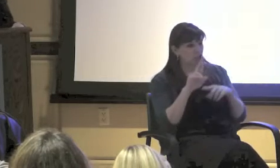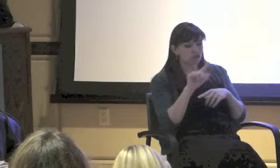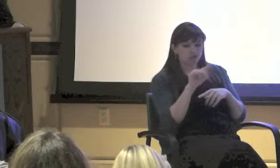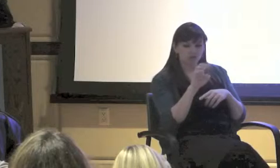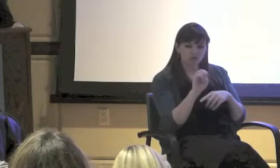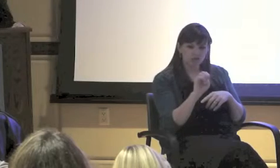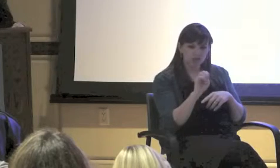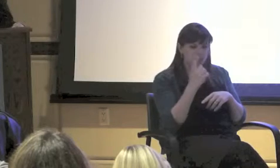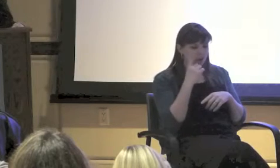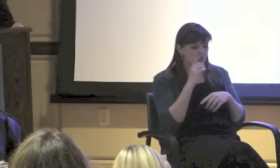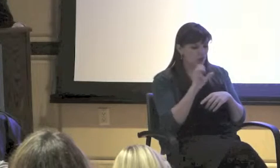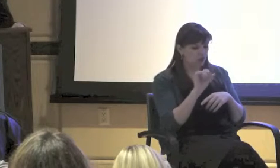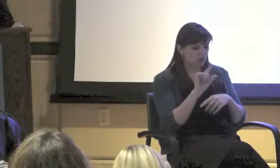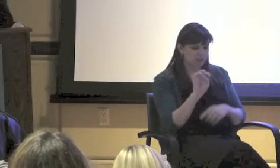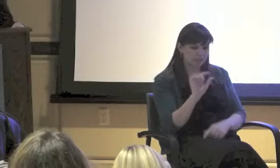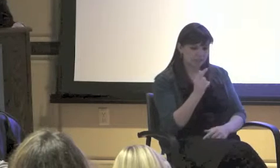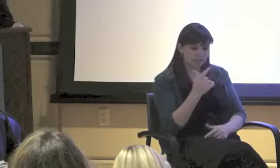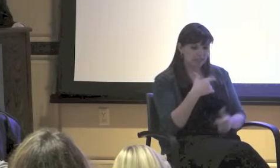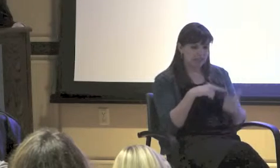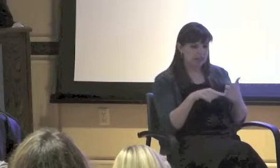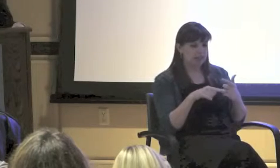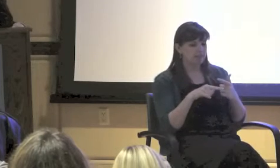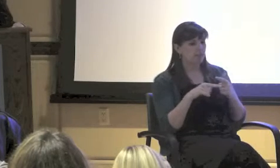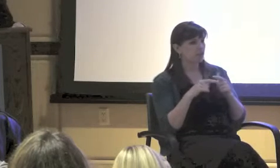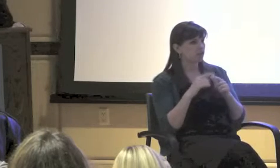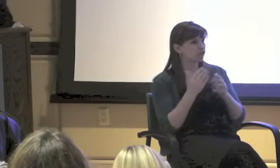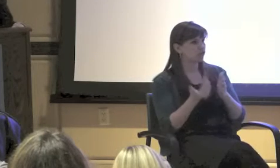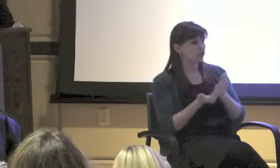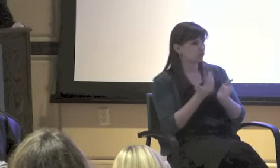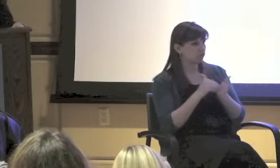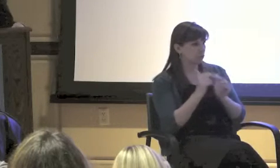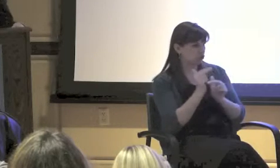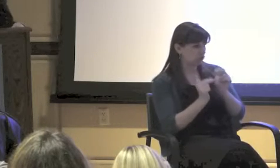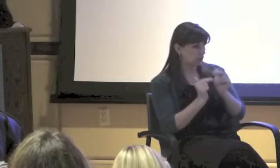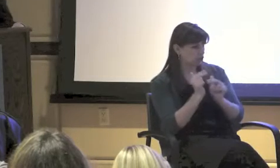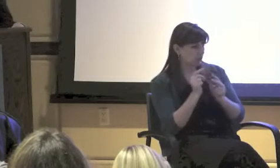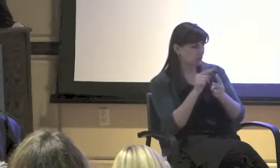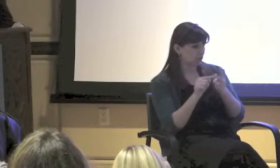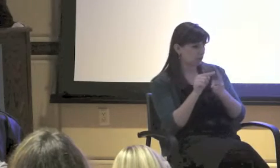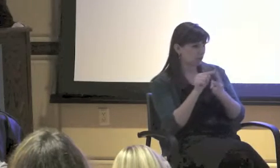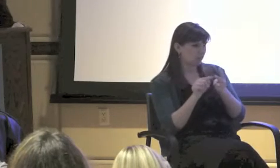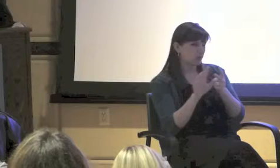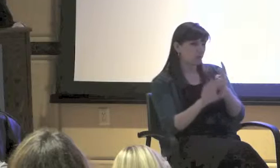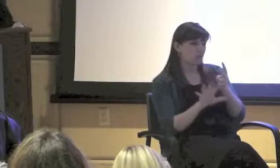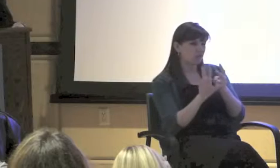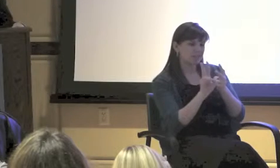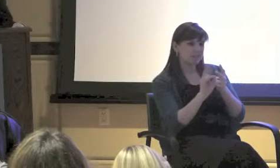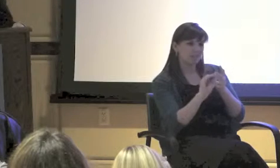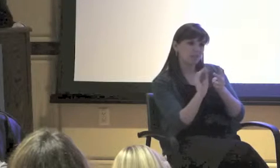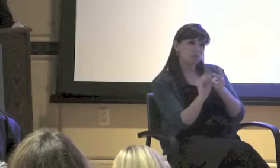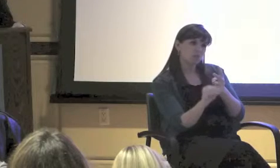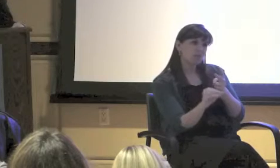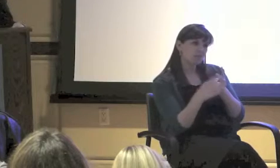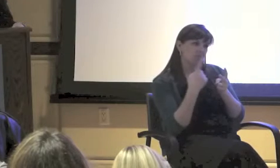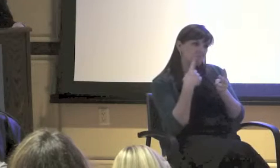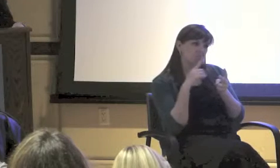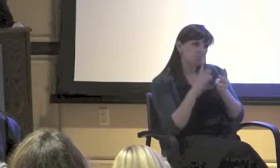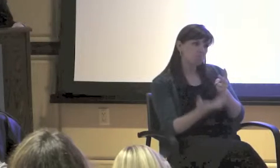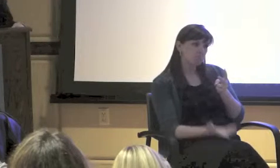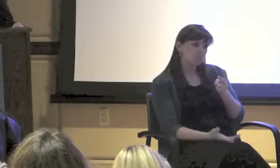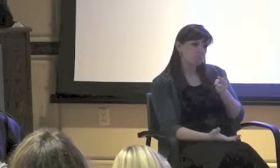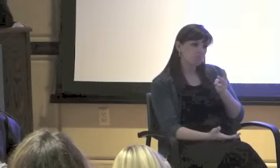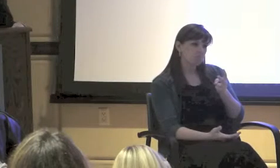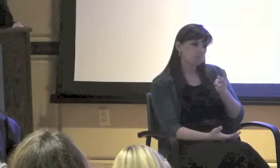probably for the sling and bladder neck reconstruction procedures are, I would say, probably around 70%.